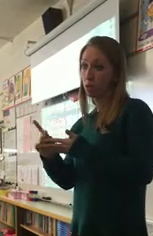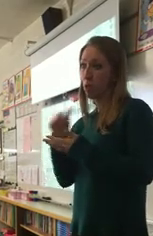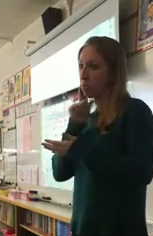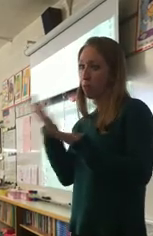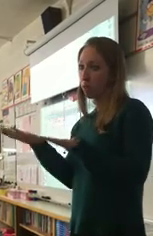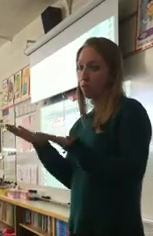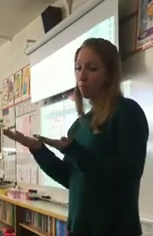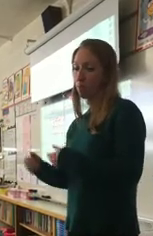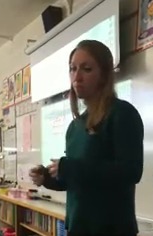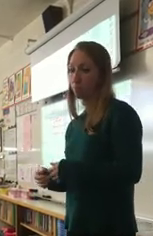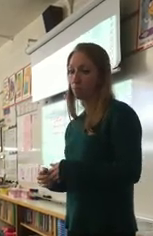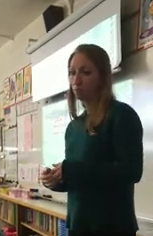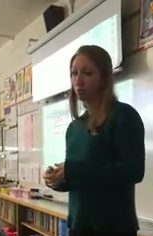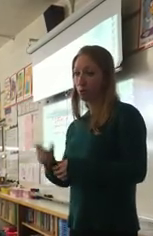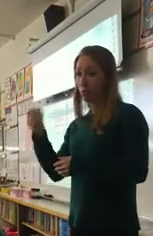your parents understand what your new